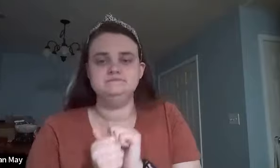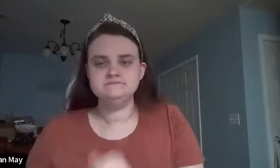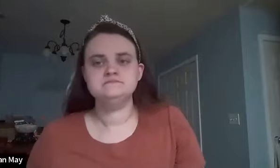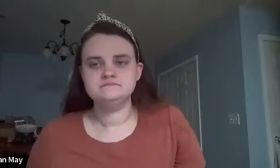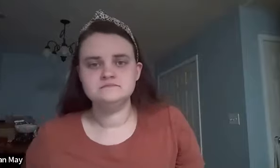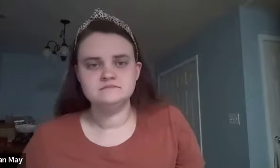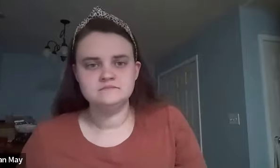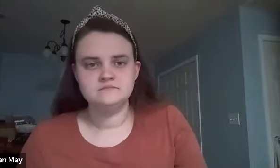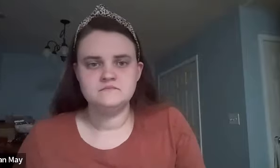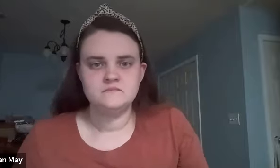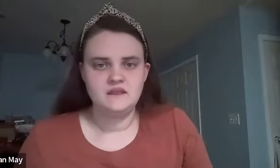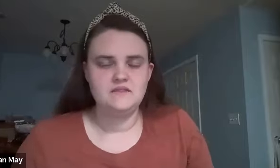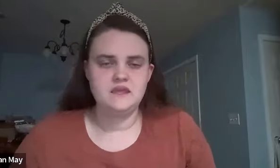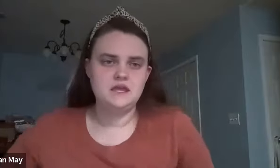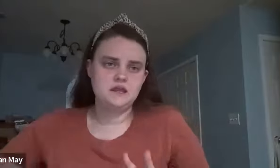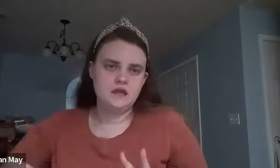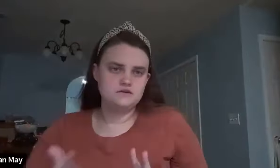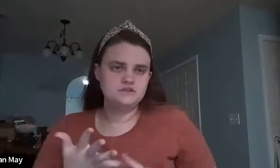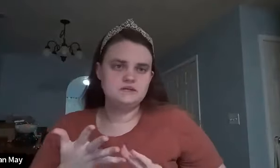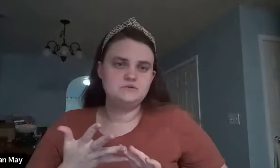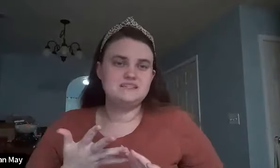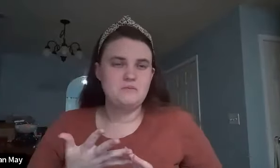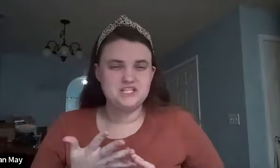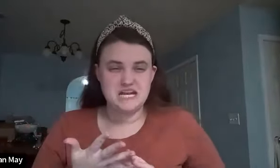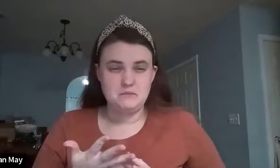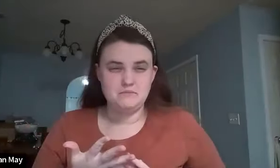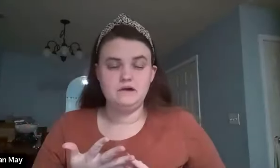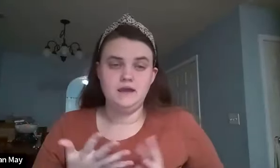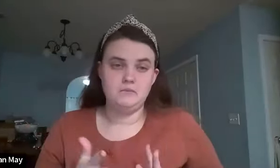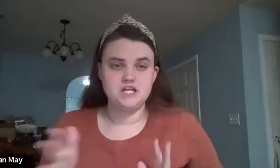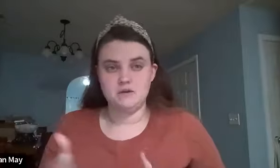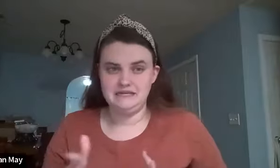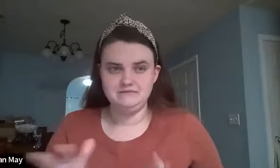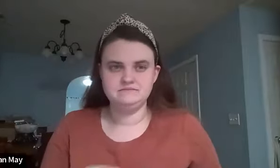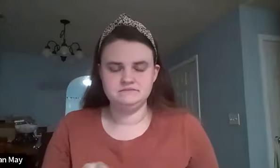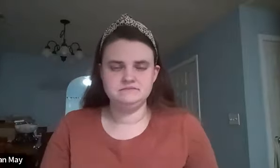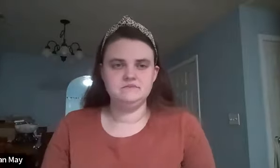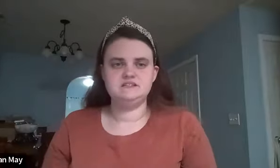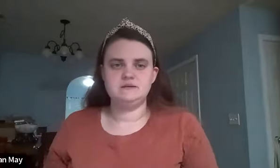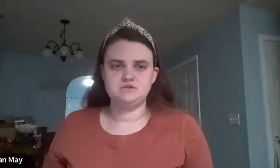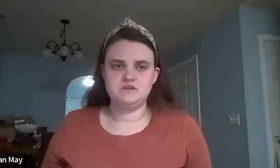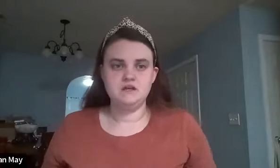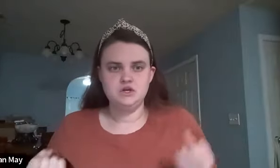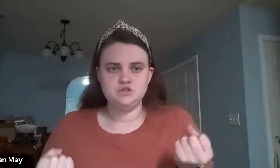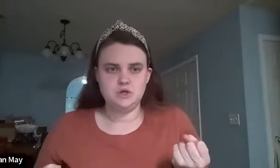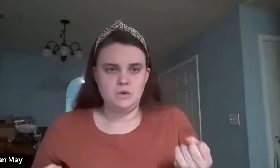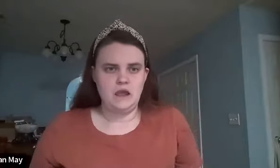Mm-hmm. And then the other two we did with how much and how much, how many, same sort of thing. So